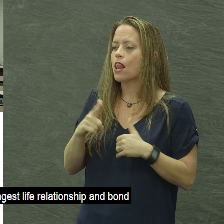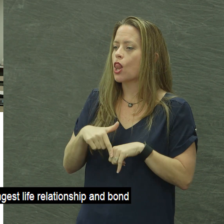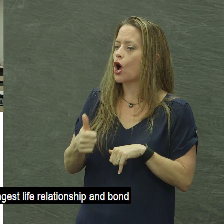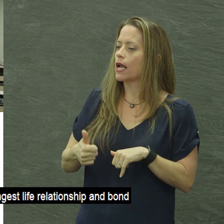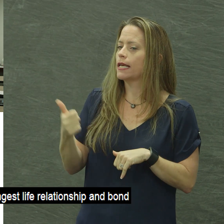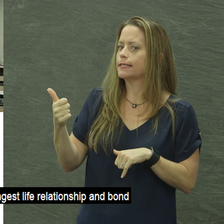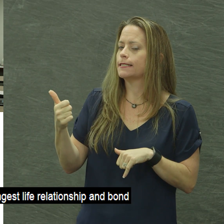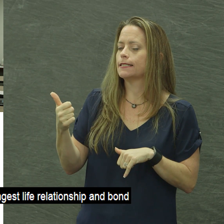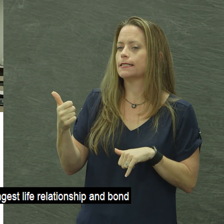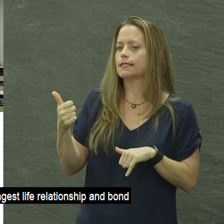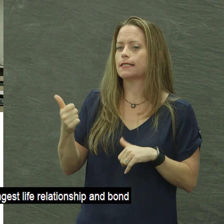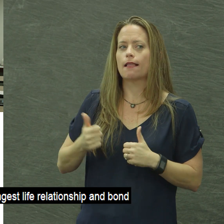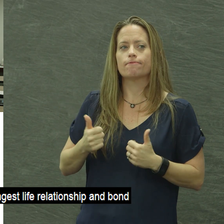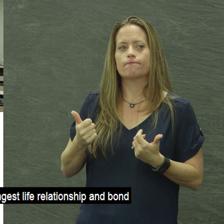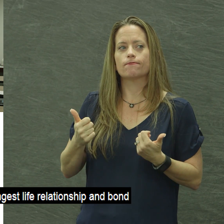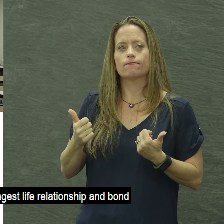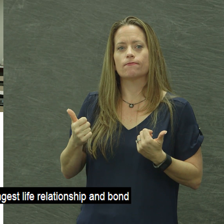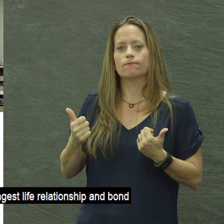life